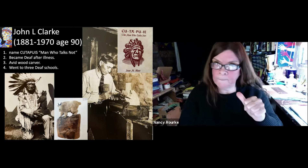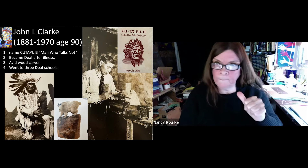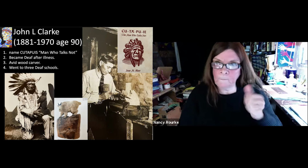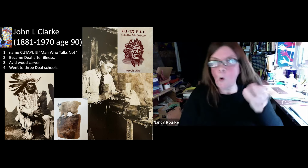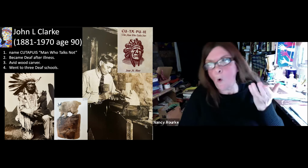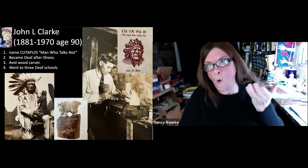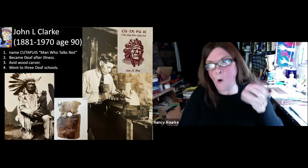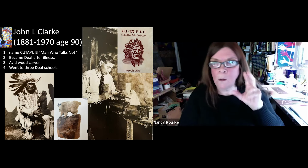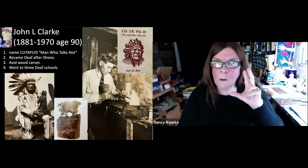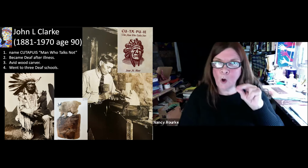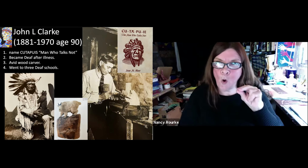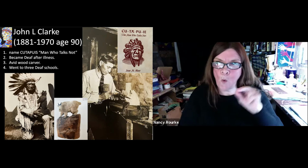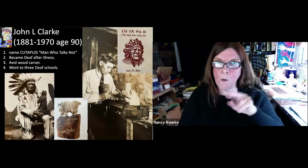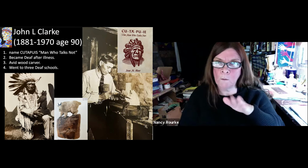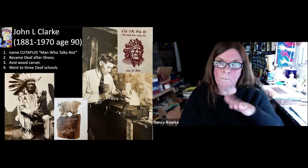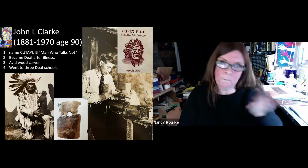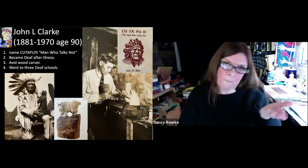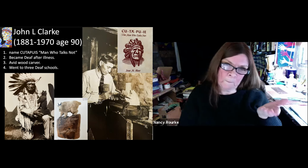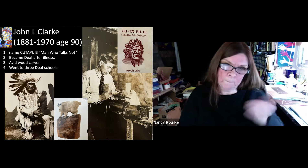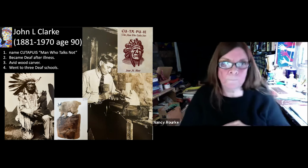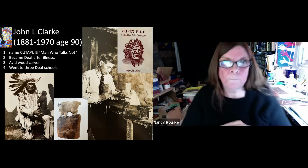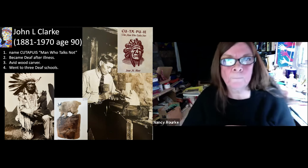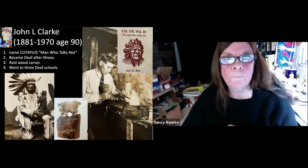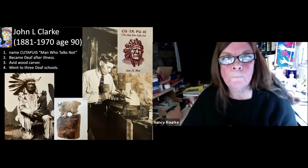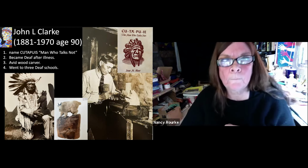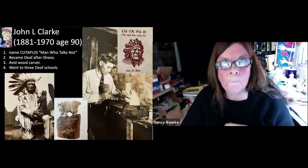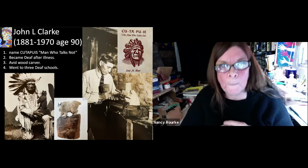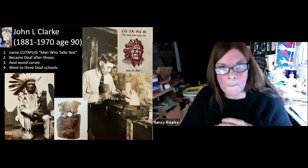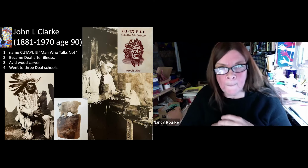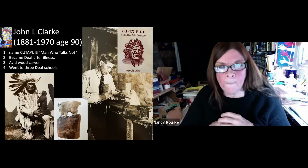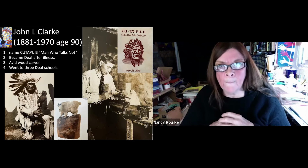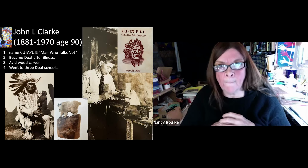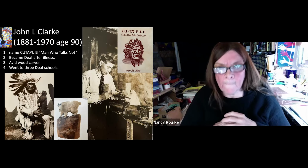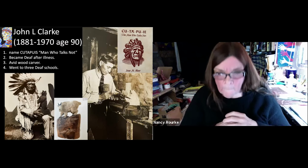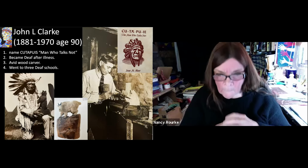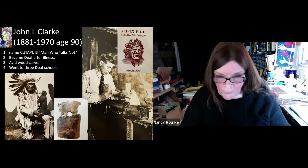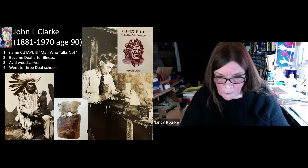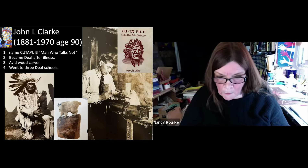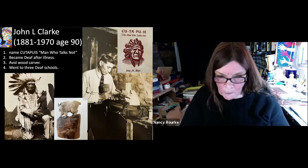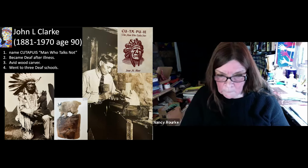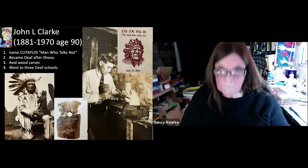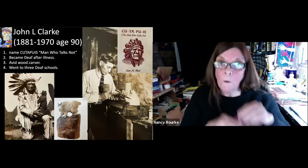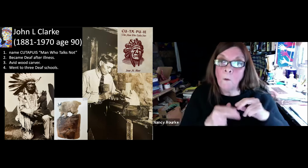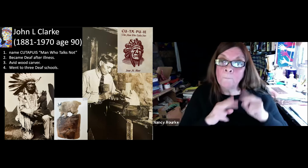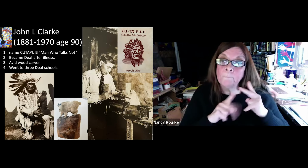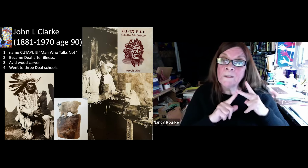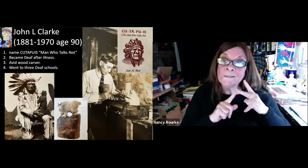the flipping of my hand. Means not. Or no. It could mean. Either not or no. So the man. Who talks not.